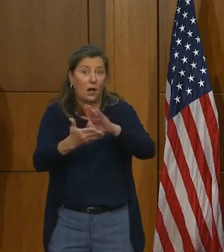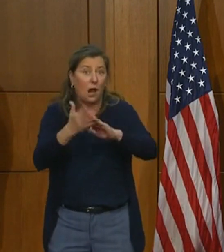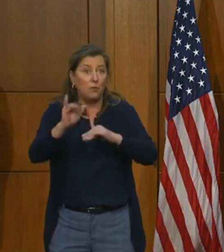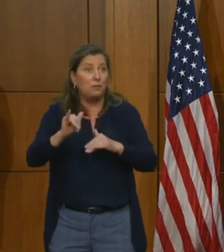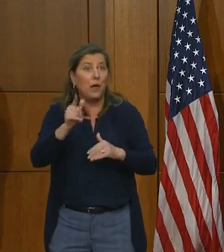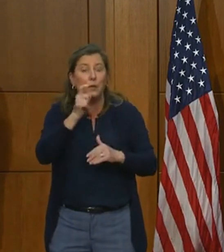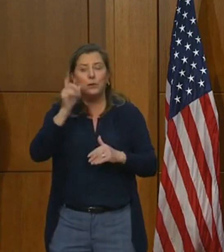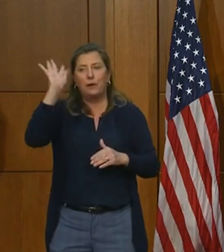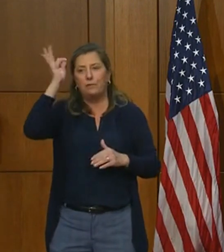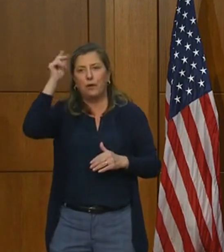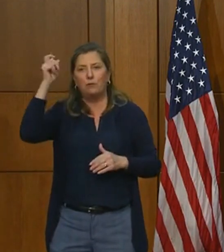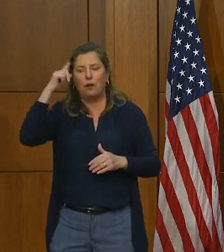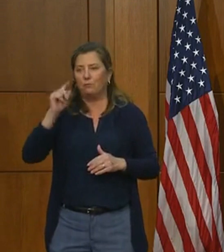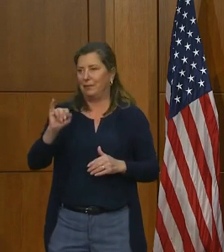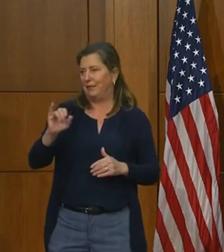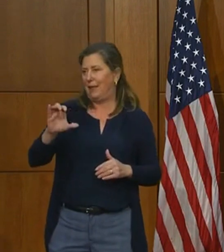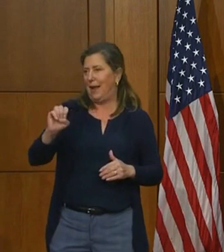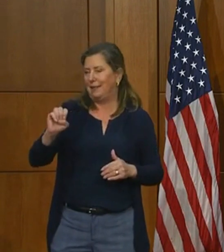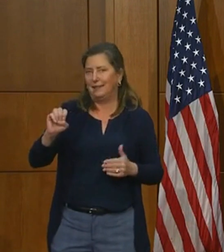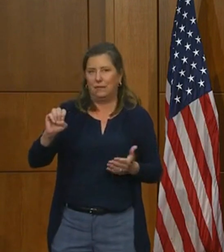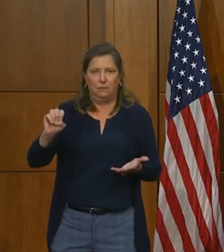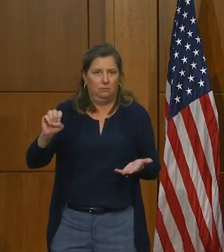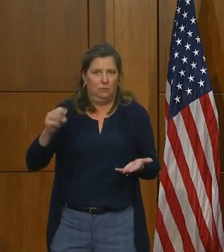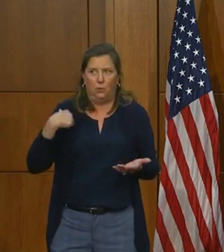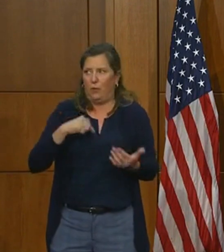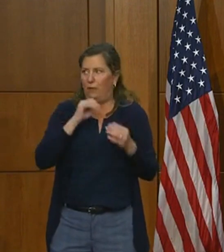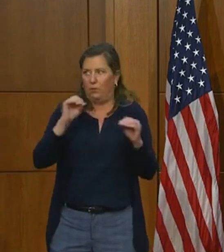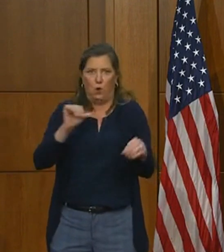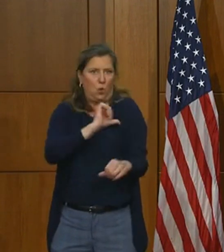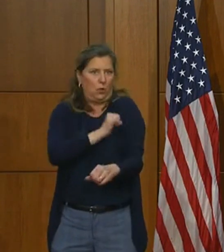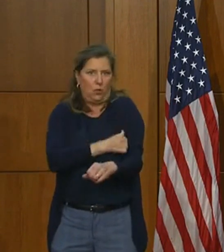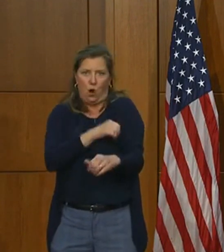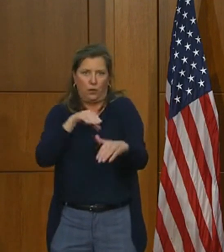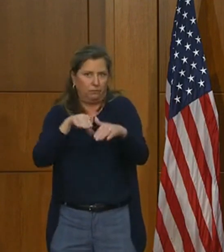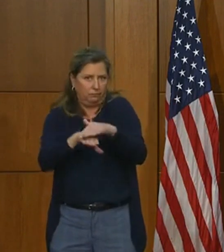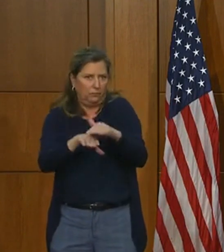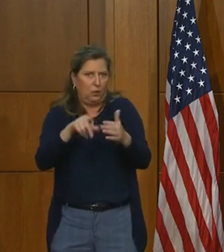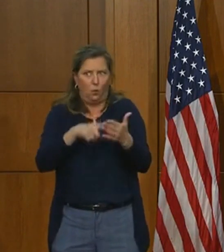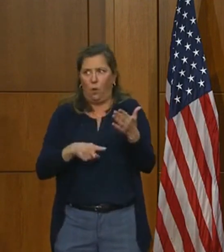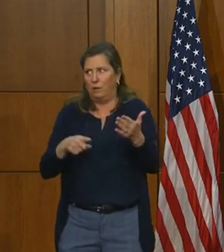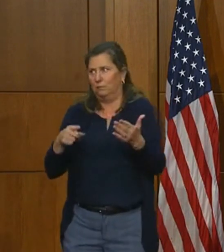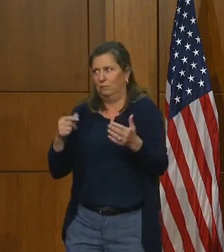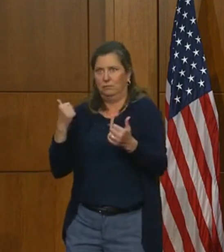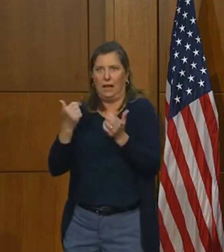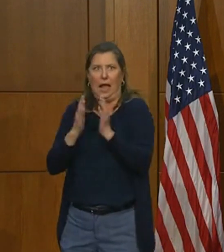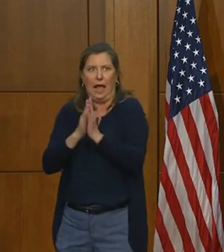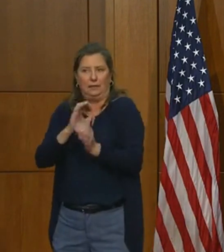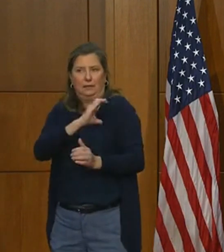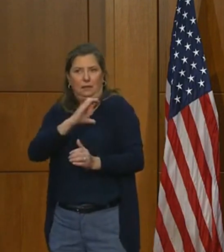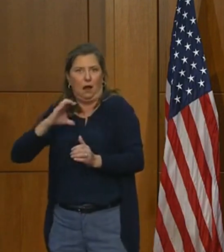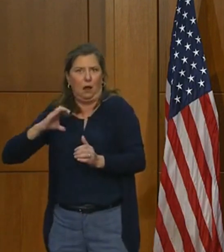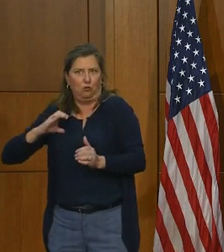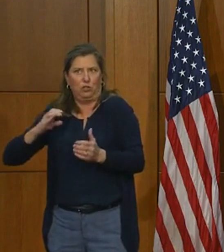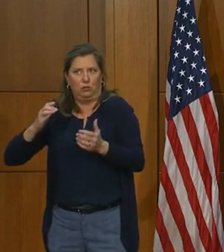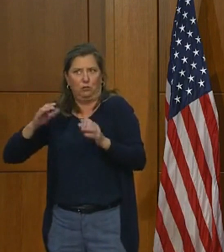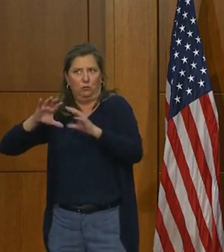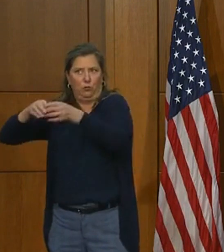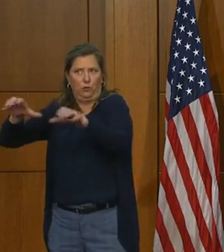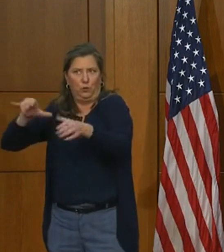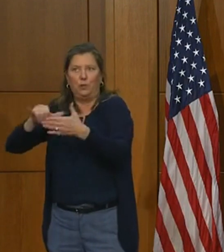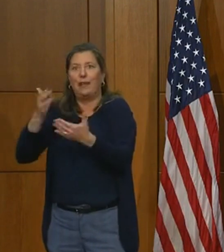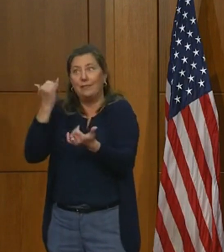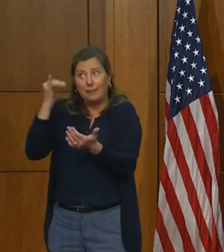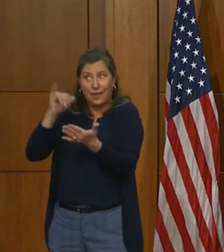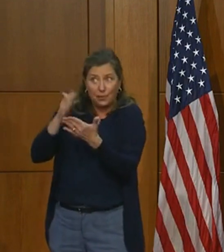by the federal government, ICE. So we do not have the authority to do what the governor has asked the congressional delegation to do, and that's why he's asked